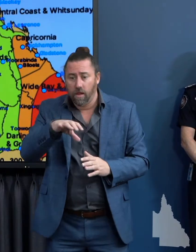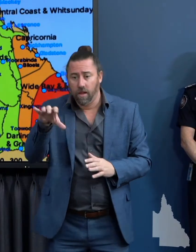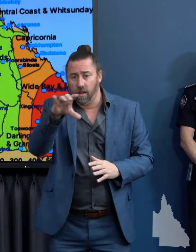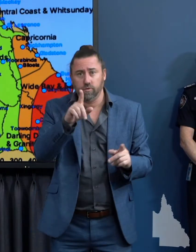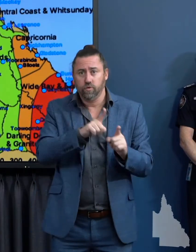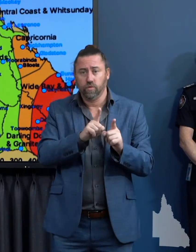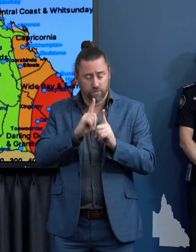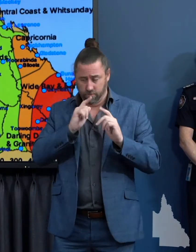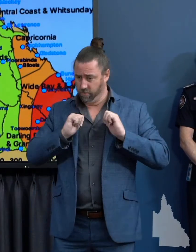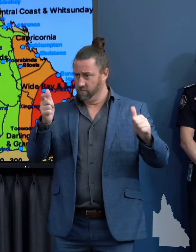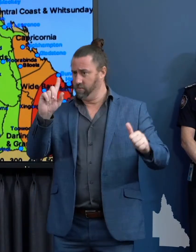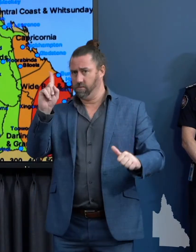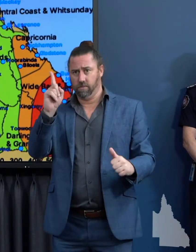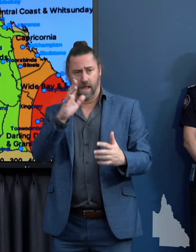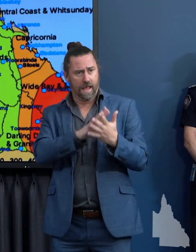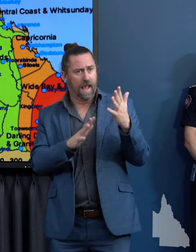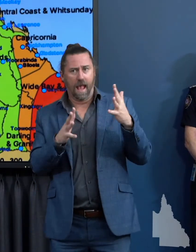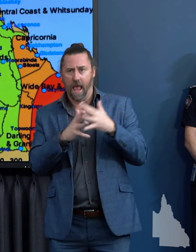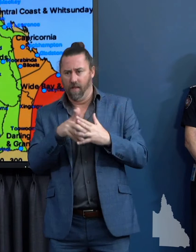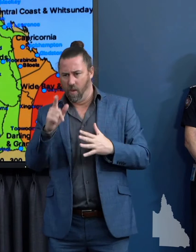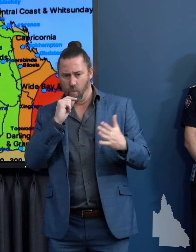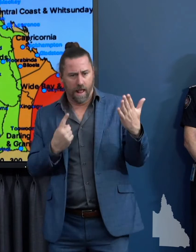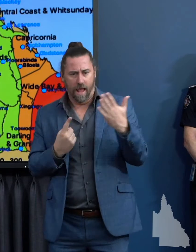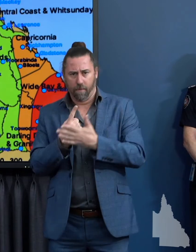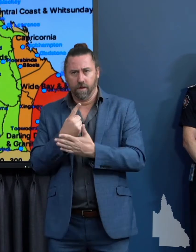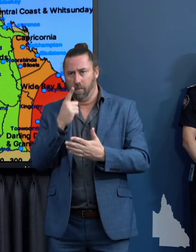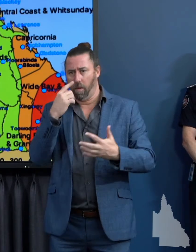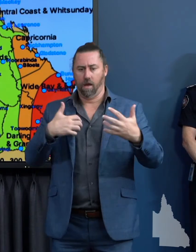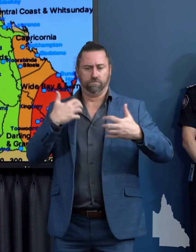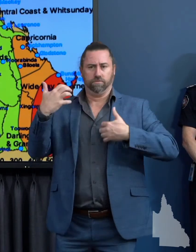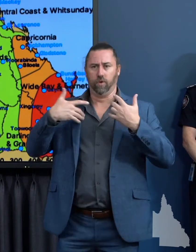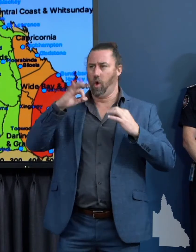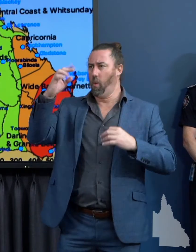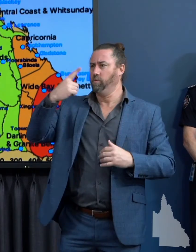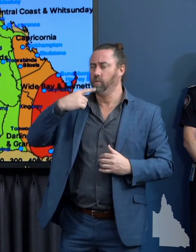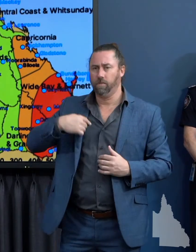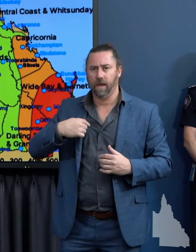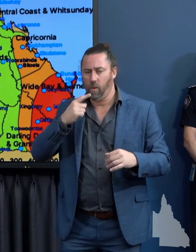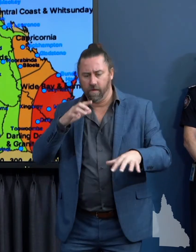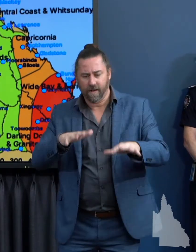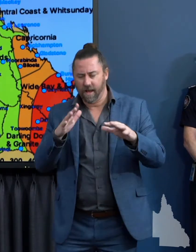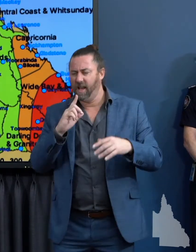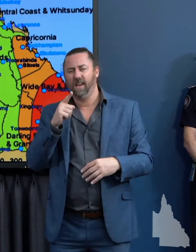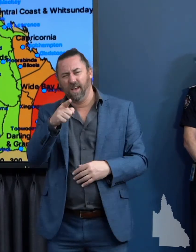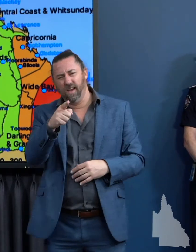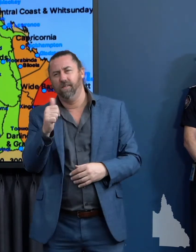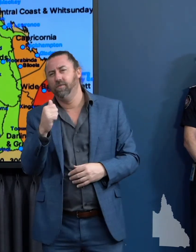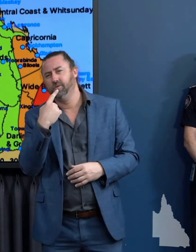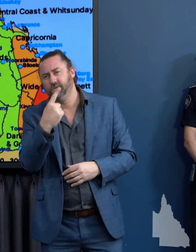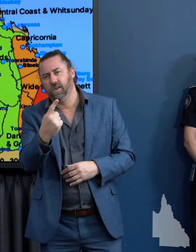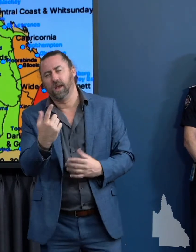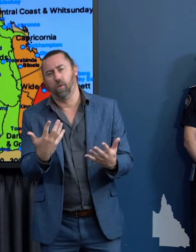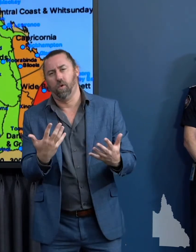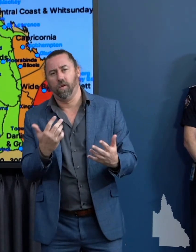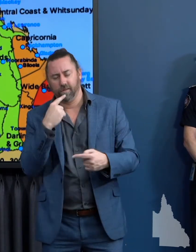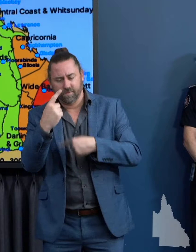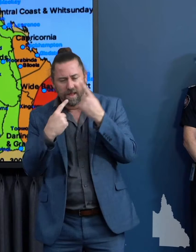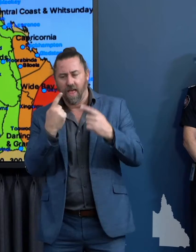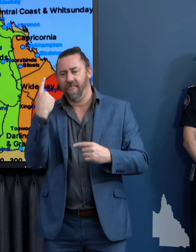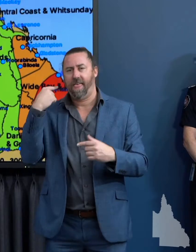seem to be unaware of what was coming. And there's been complaints about lack of notice, you know, and We did go through this with all due respect the other